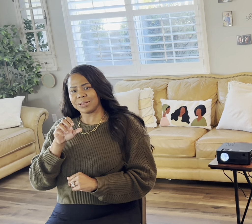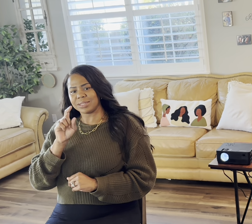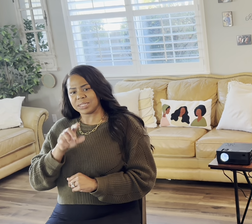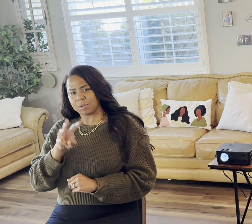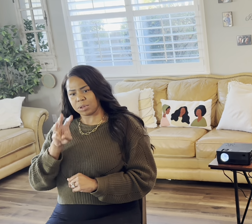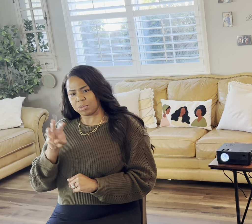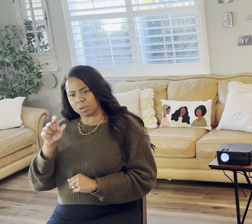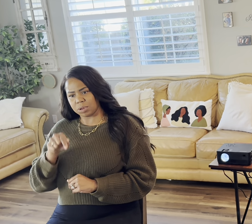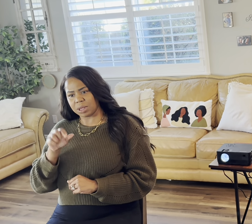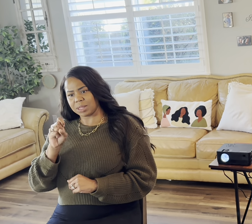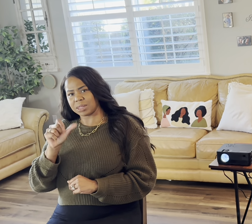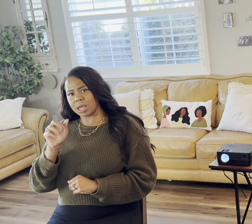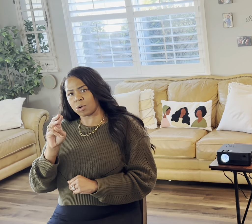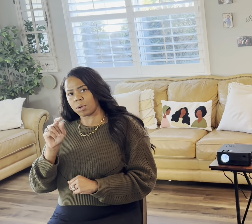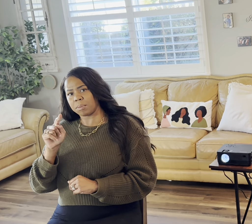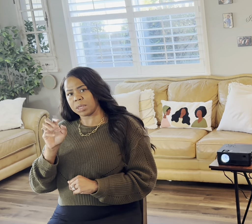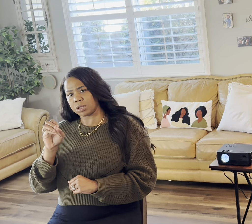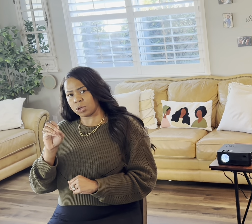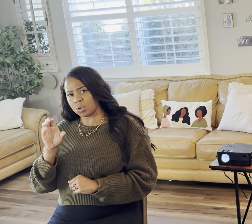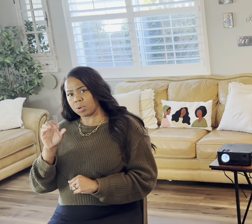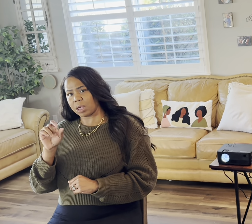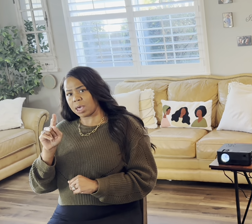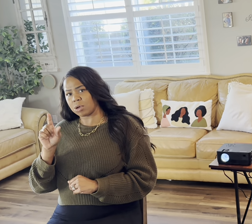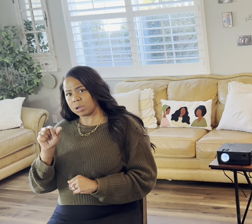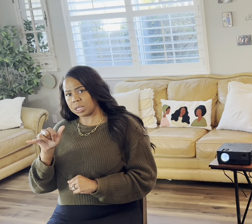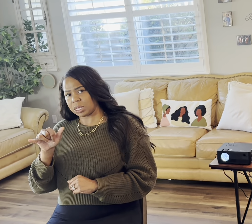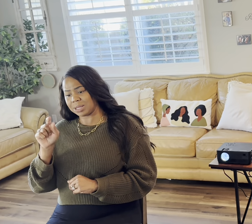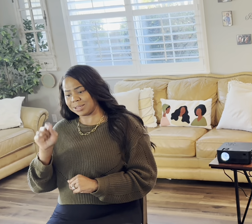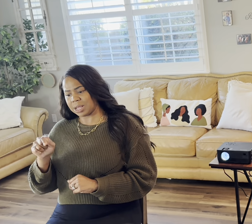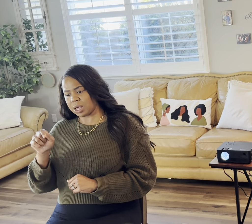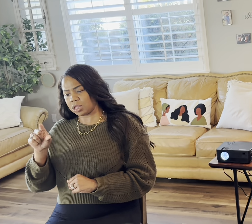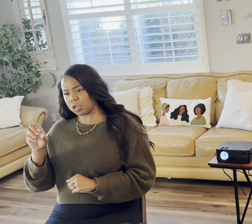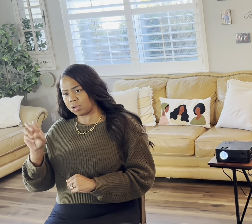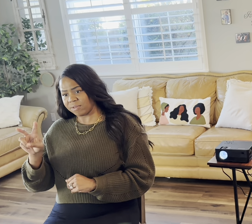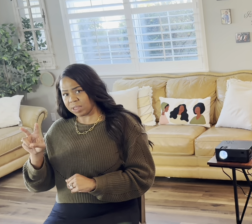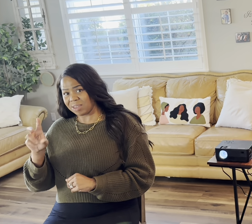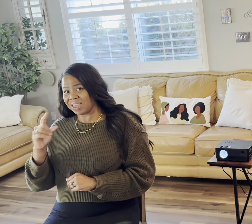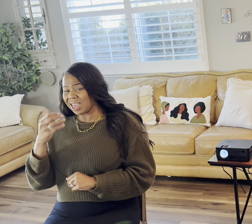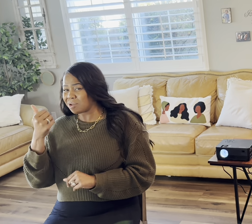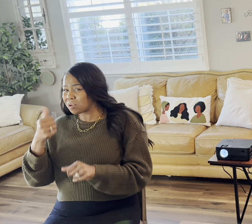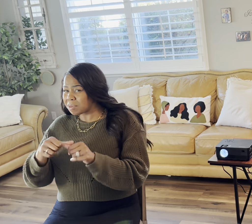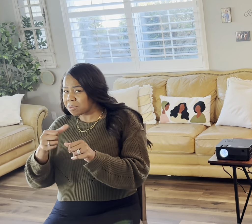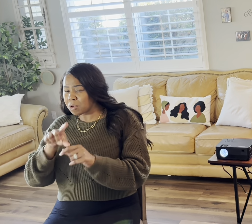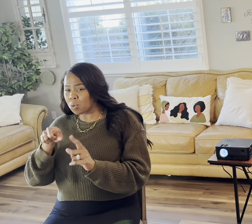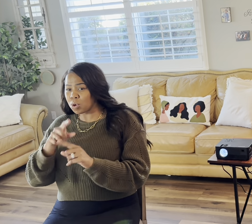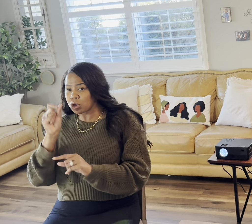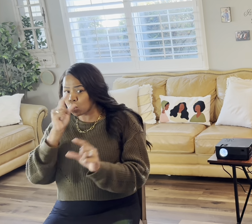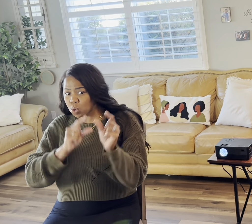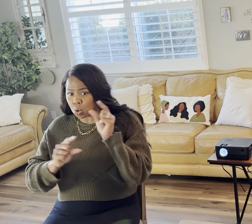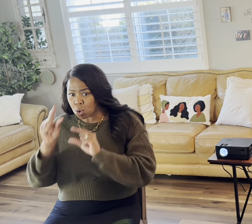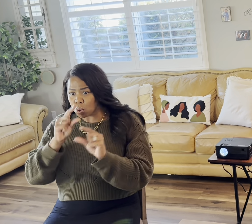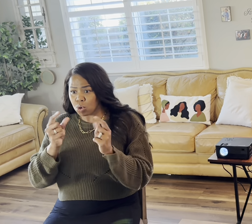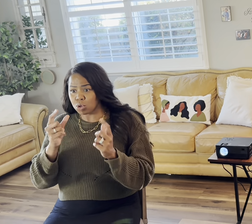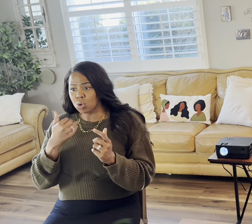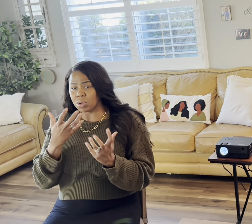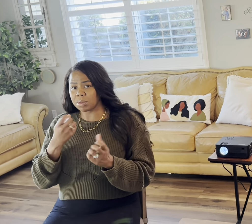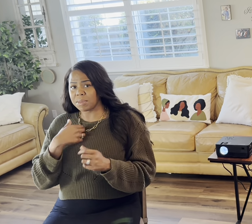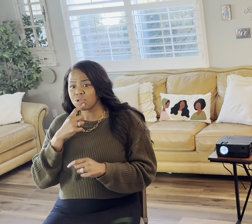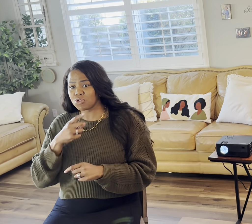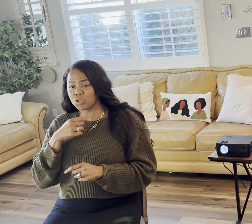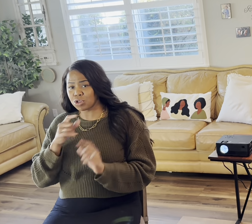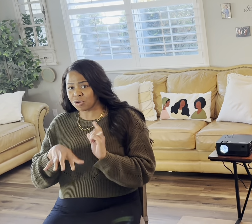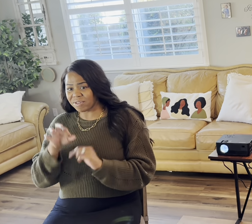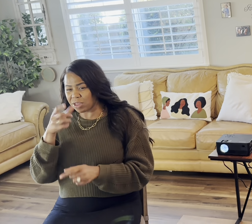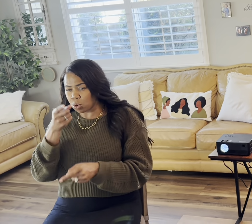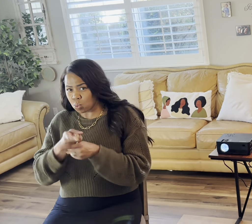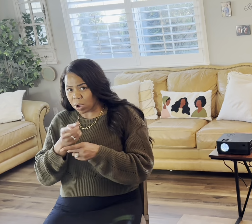www.sacramentocounty.gov. Remember, when you Google, there's a lot of other websites that may come up, but you want to make sure that you're on the correct website with